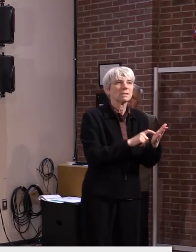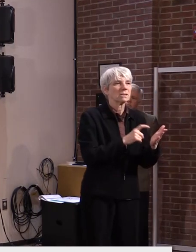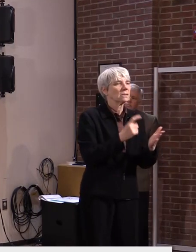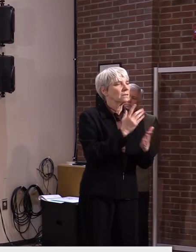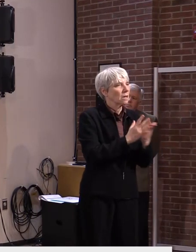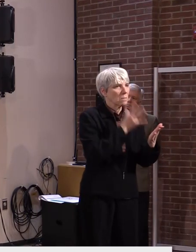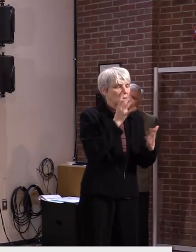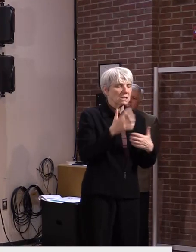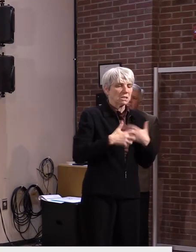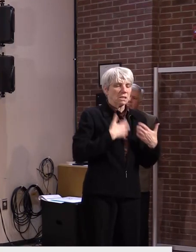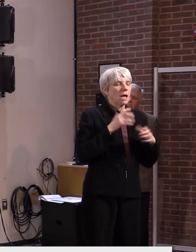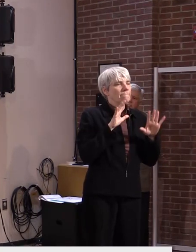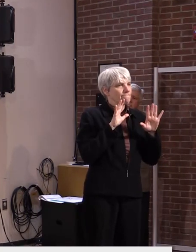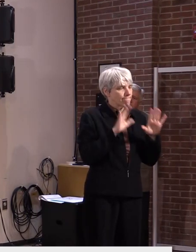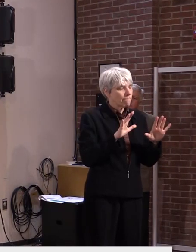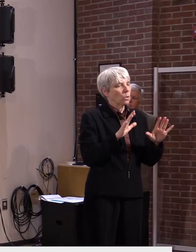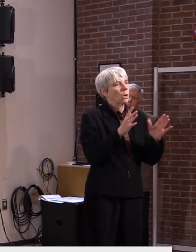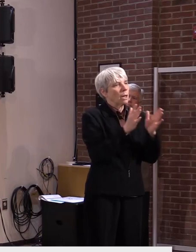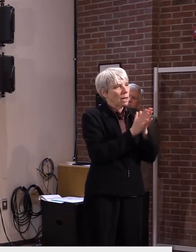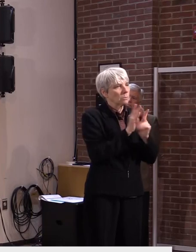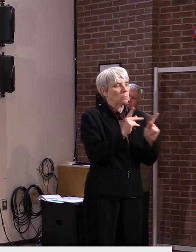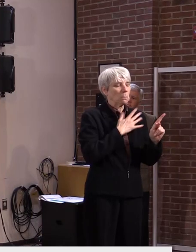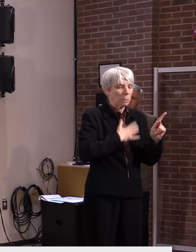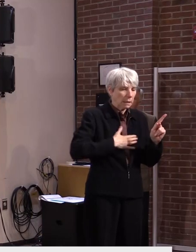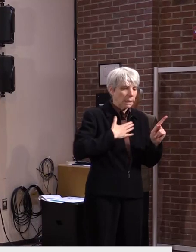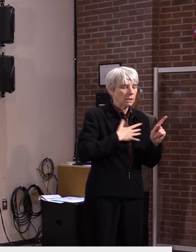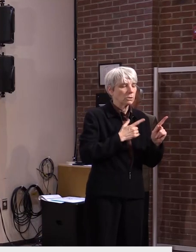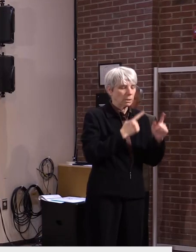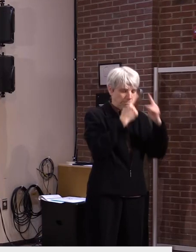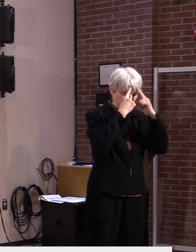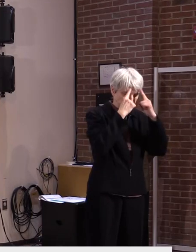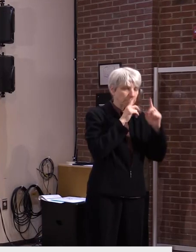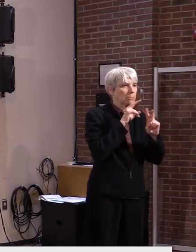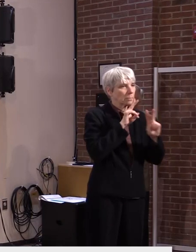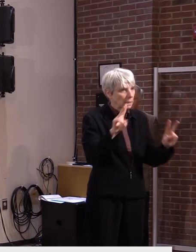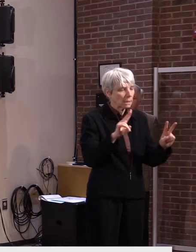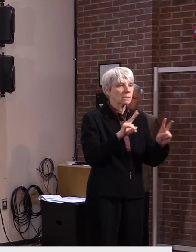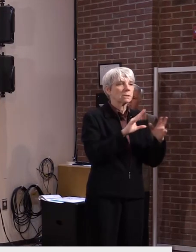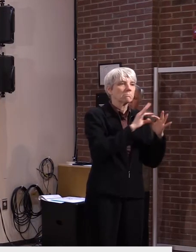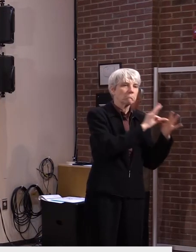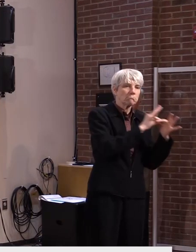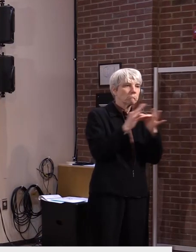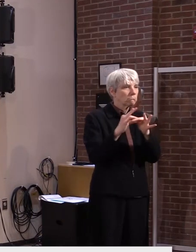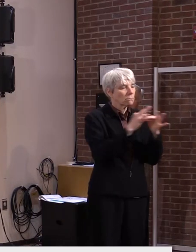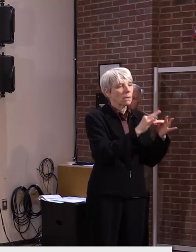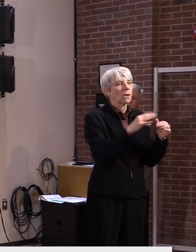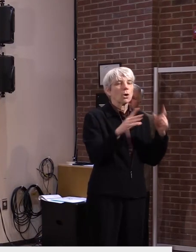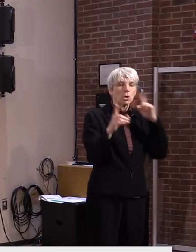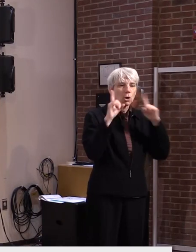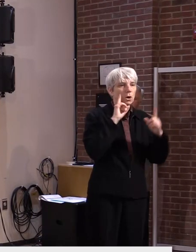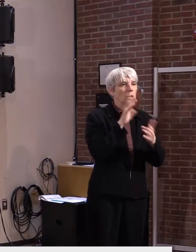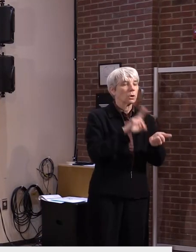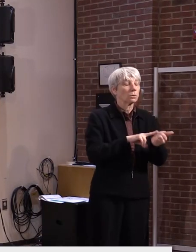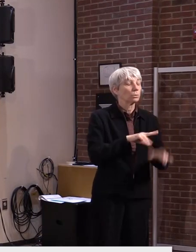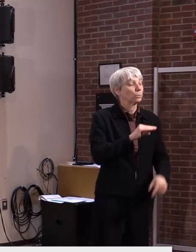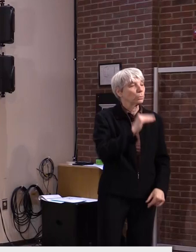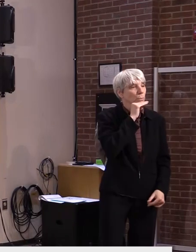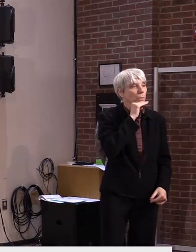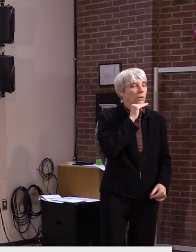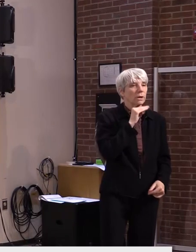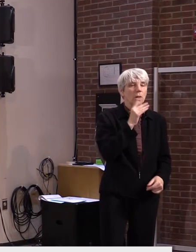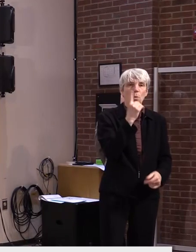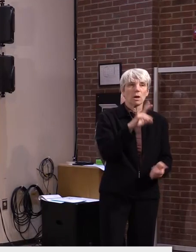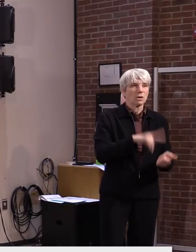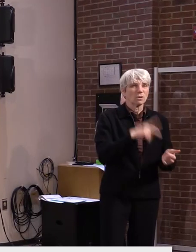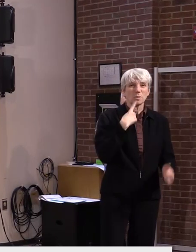together. I've heard it on several occasions now from nurses that's contributing to their fatigue. It's not, one nurse told me, it's not what they signed